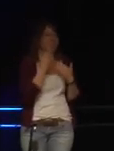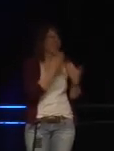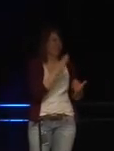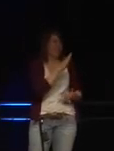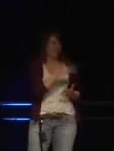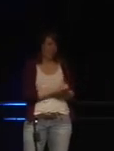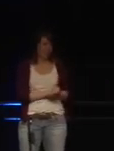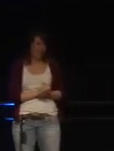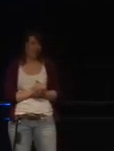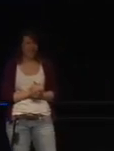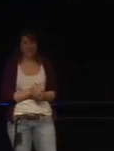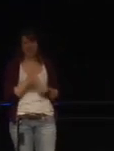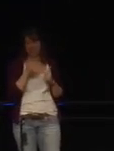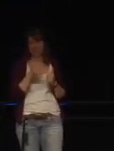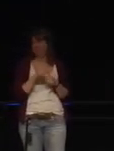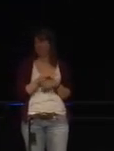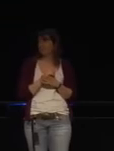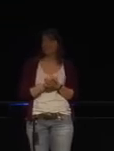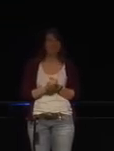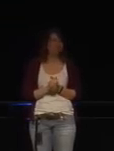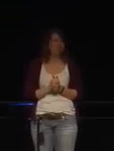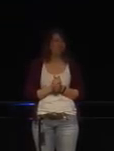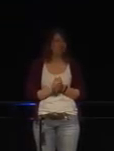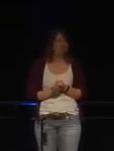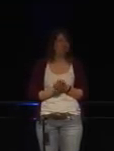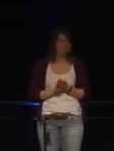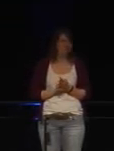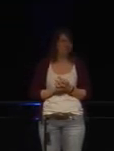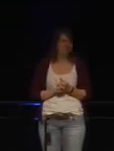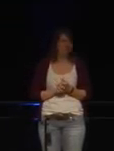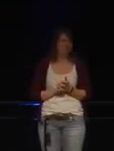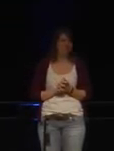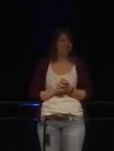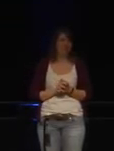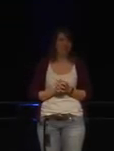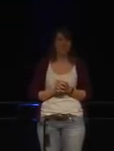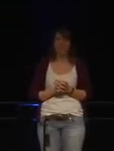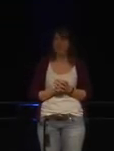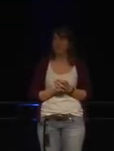ideas and input now. Otherwise, I will thank you very much for your attention.